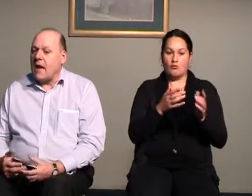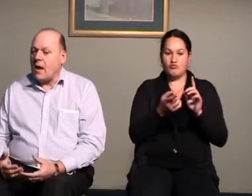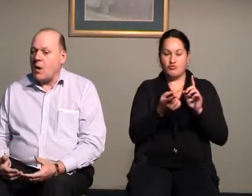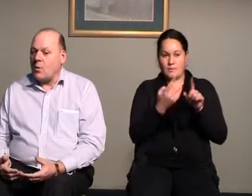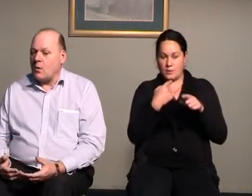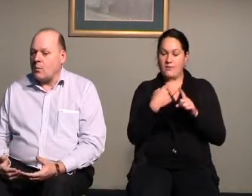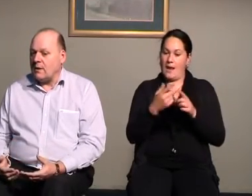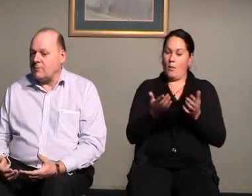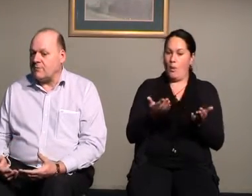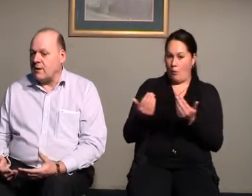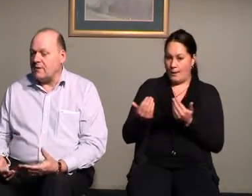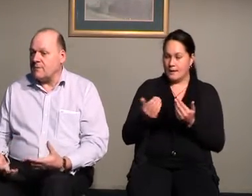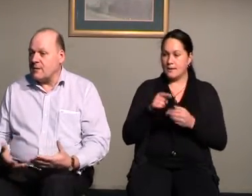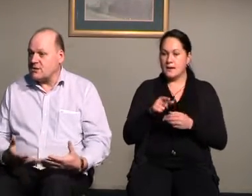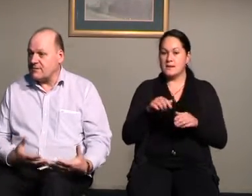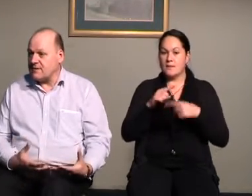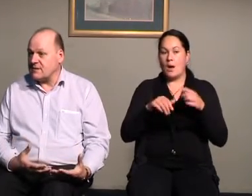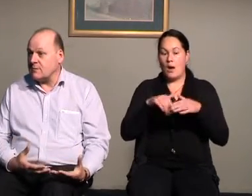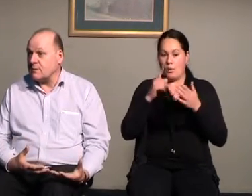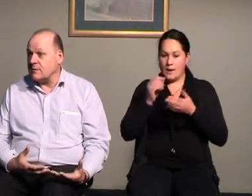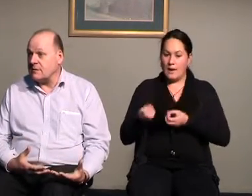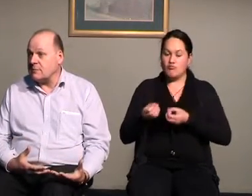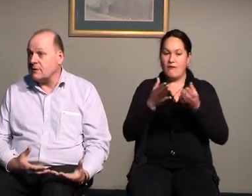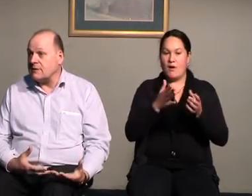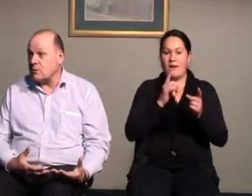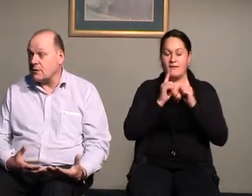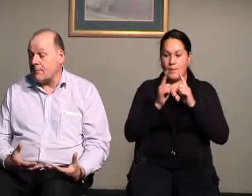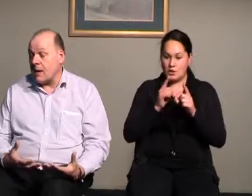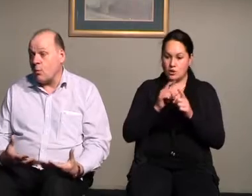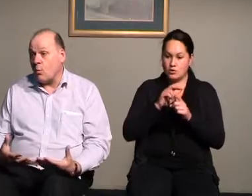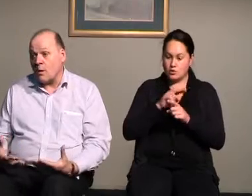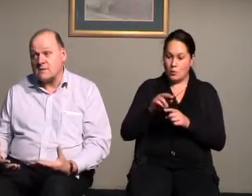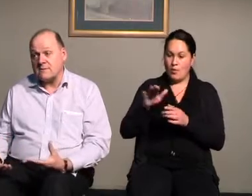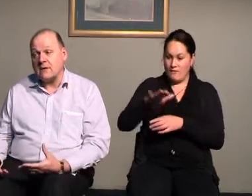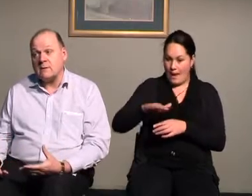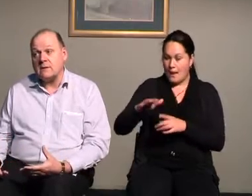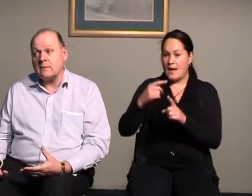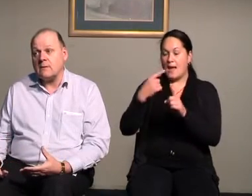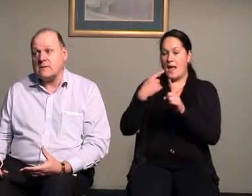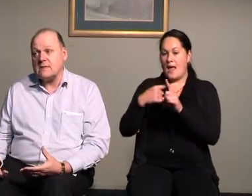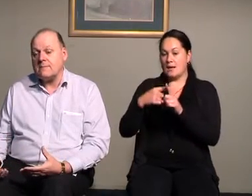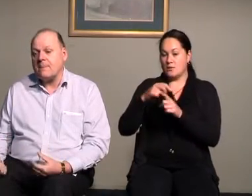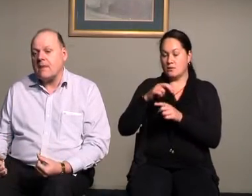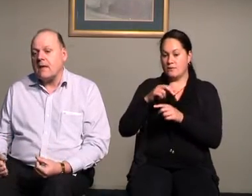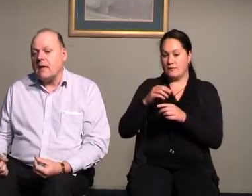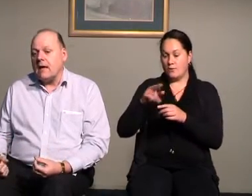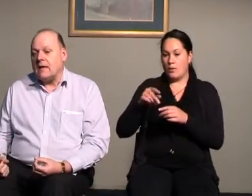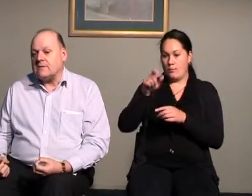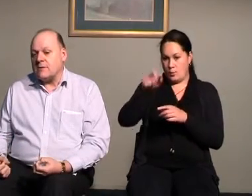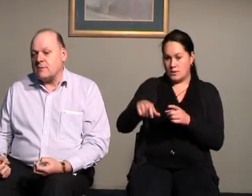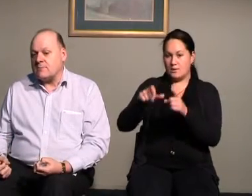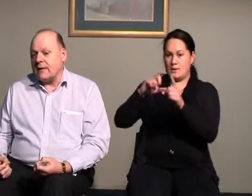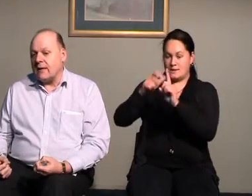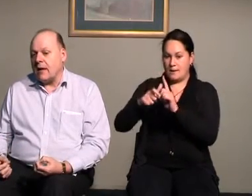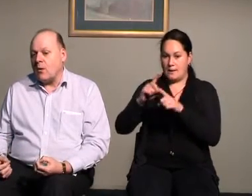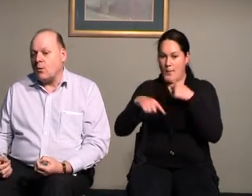about how we provide information to families and people with disabilities about what is available in the community. And it's